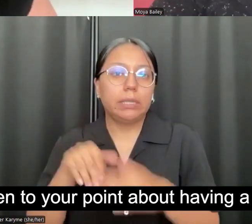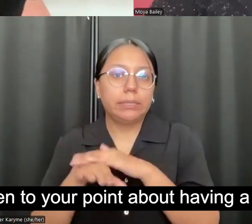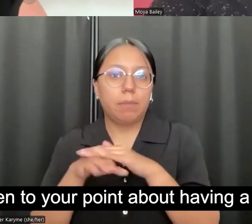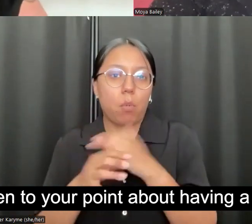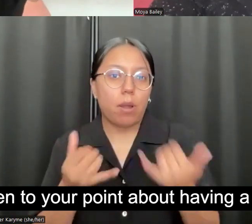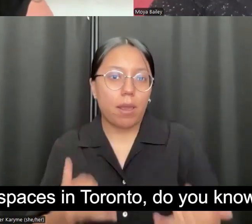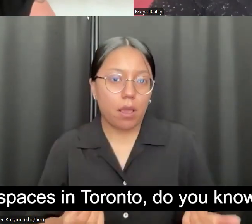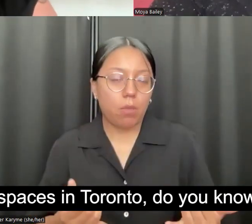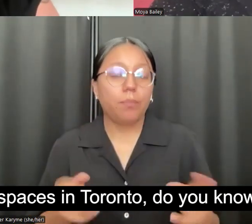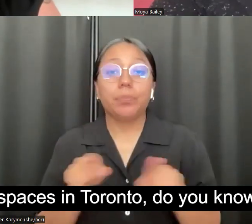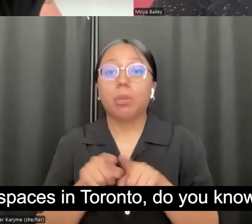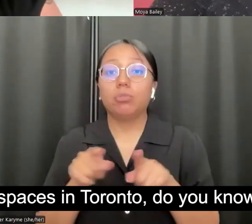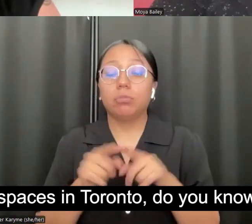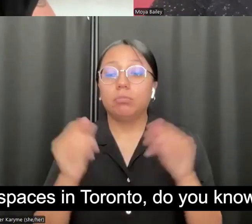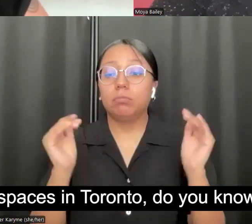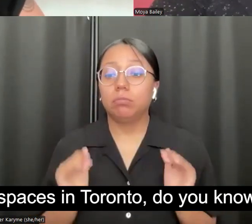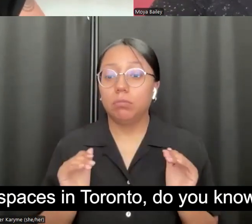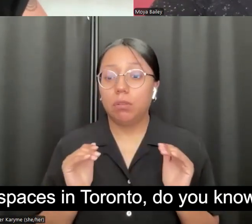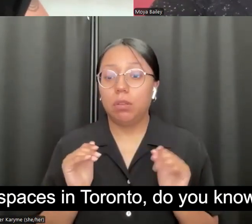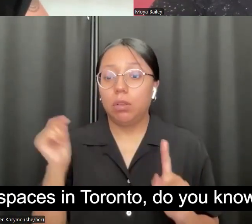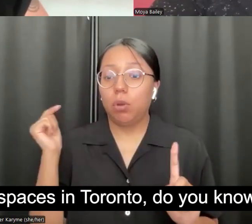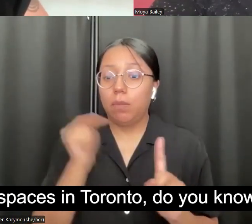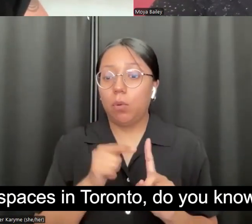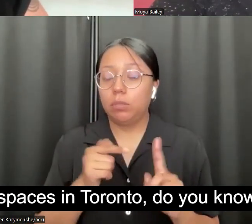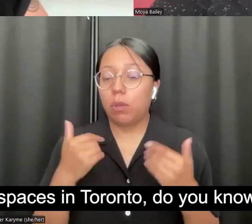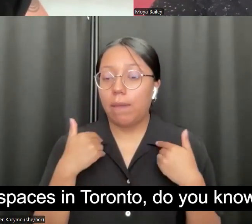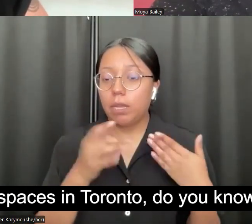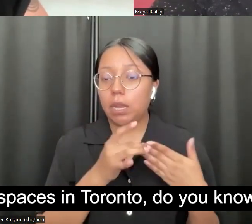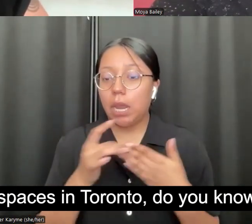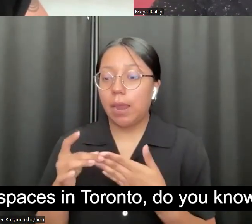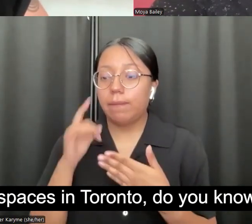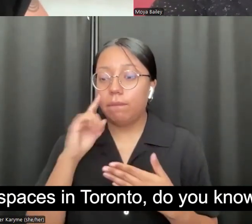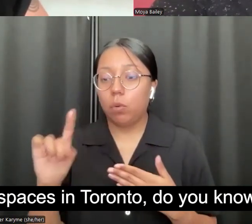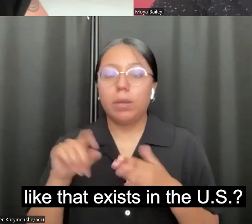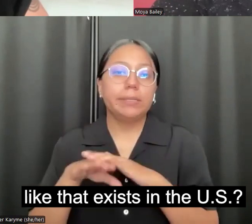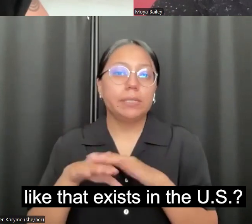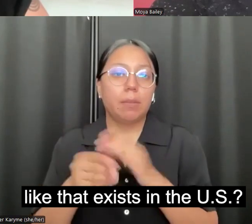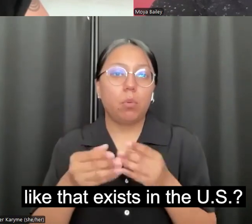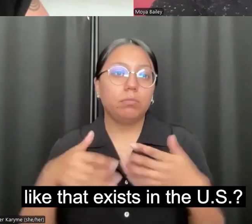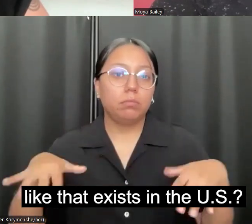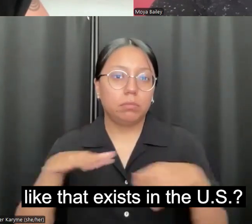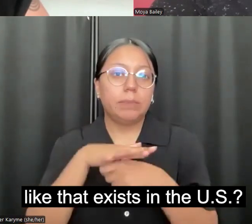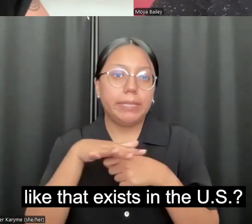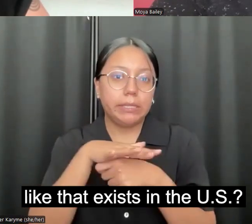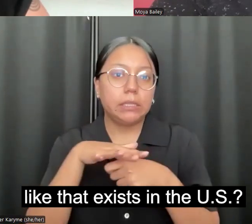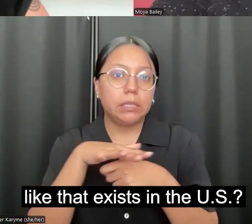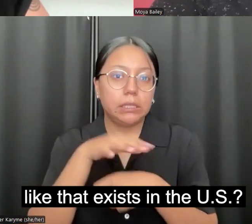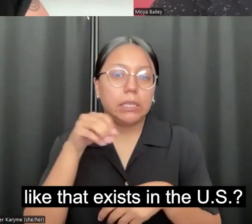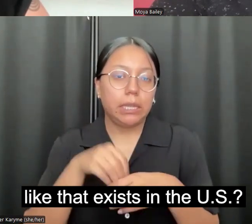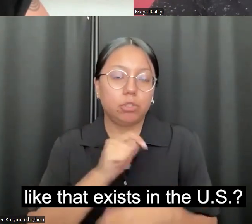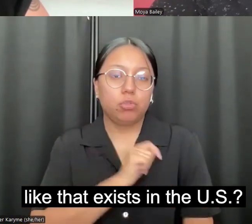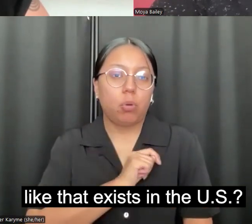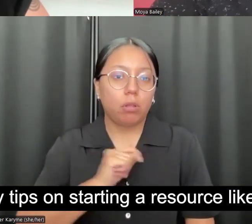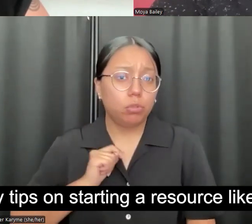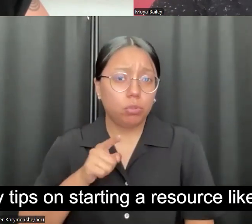having a guide on accessible spaces in Toronto, do you know if something like that exists